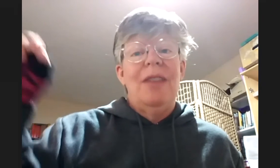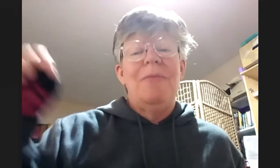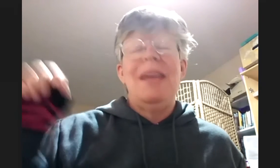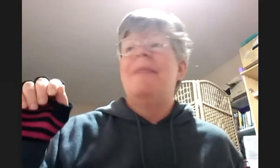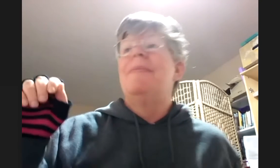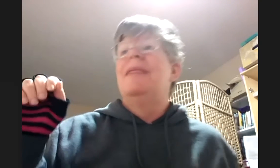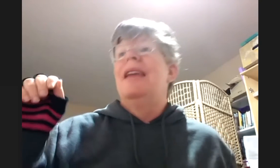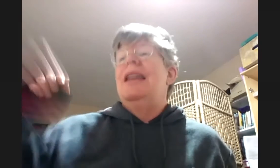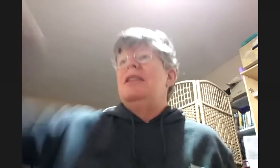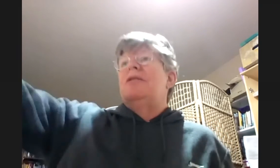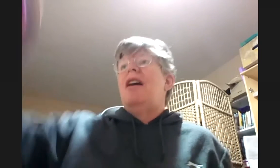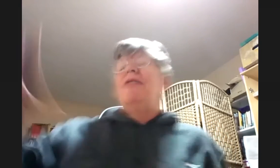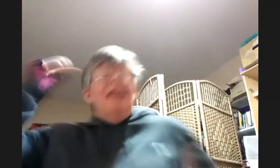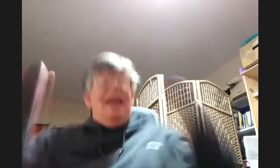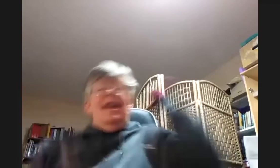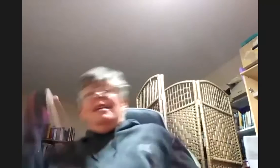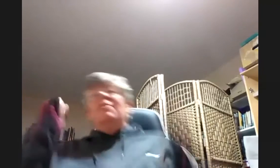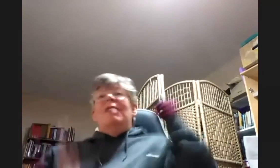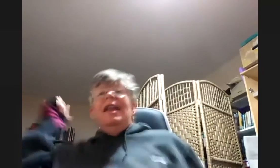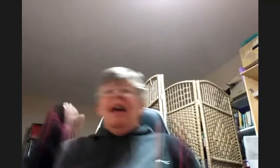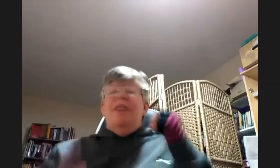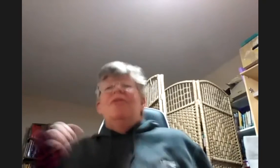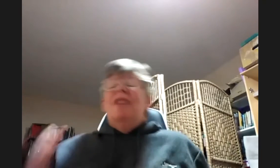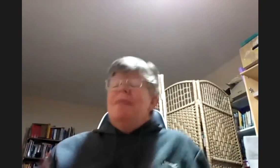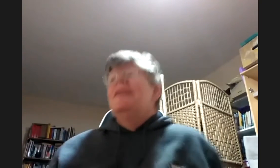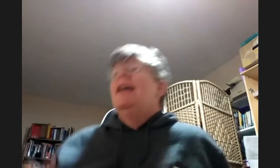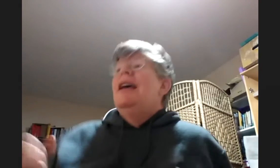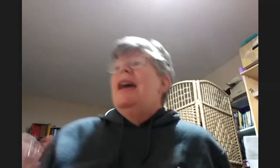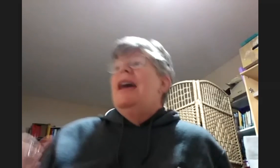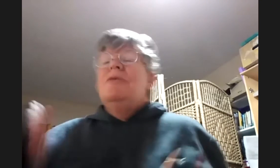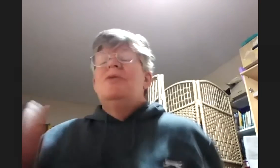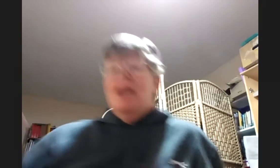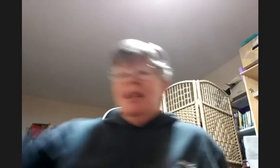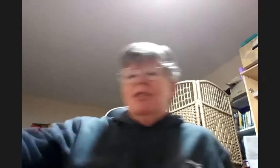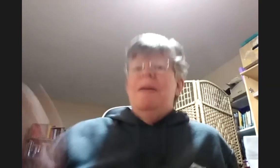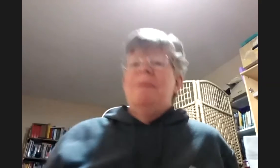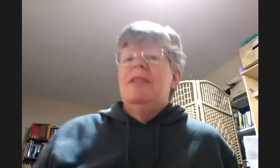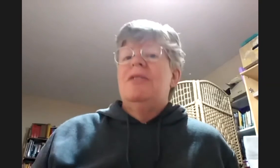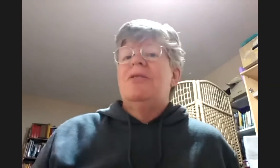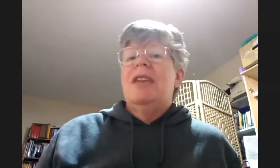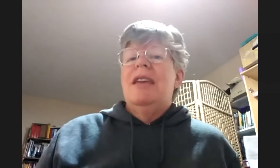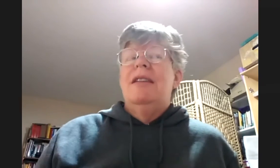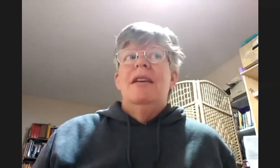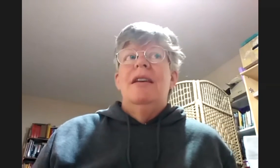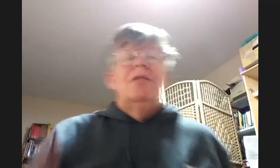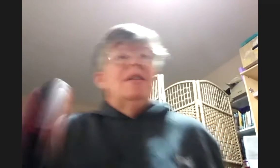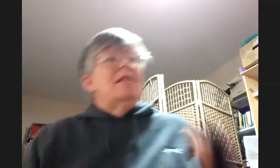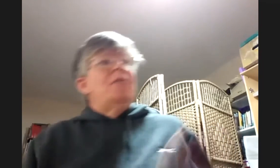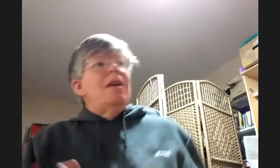me. And he took off, and Hen ran after him. And as she was running, she bumped into Turkey, and Turkey said, where are you